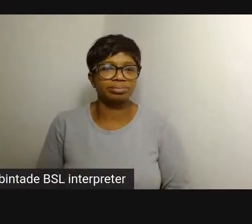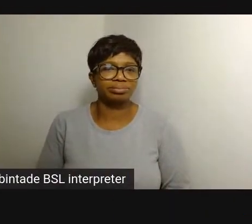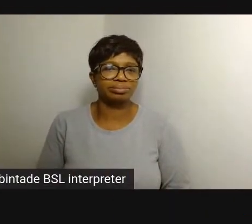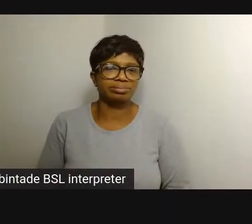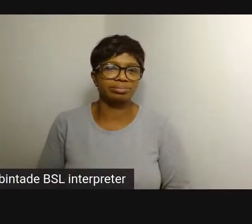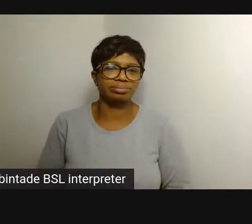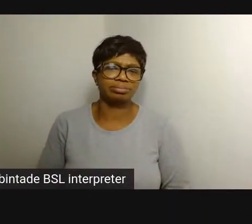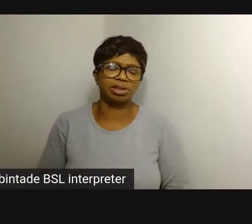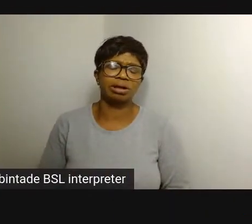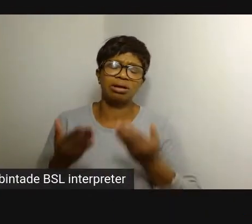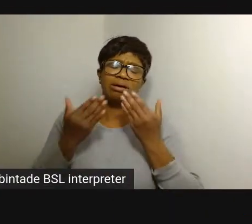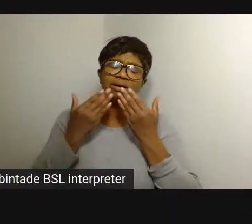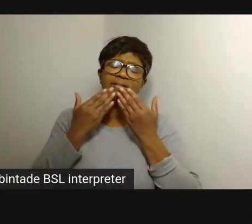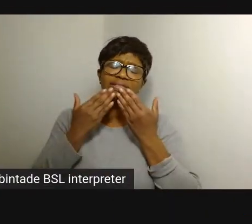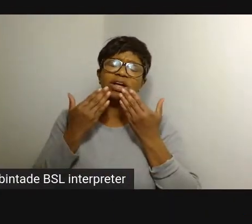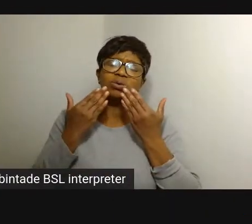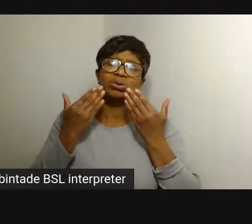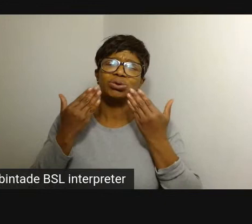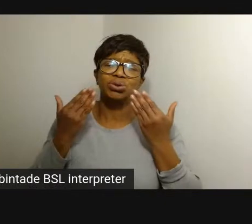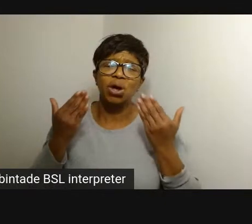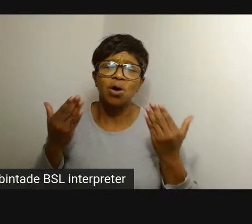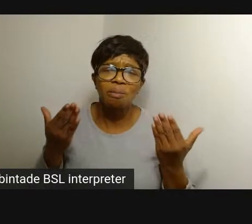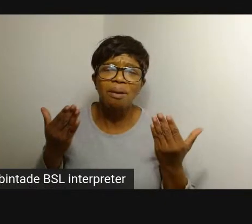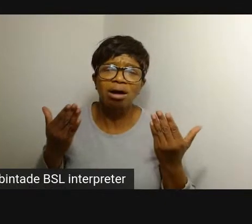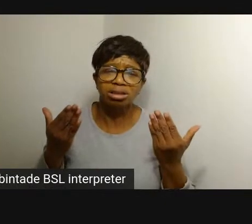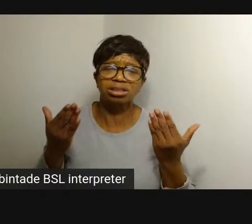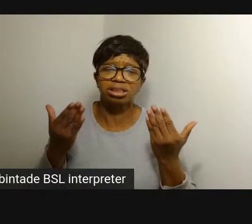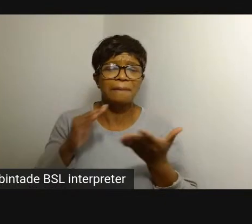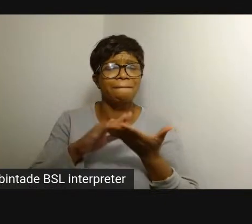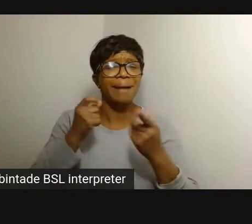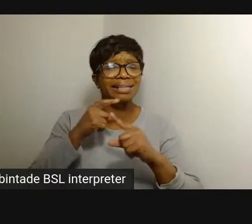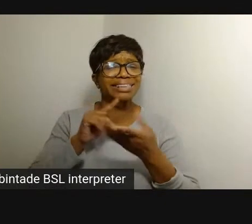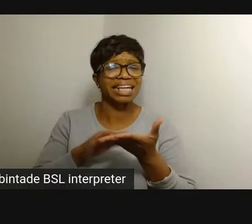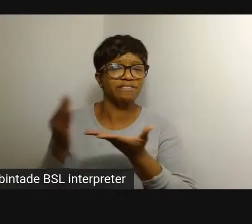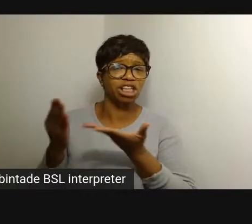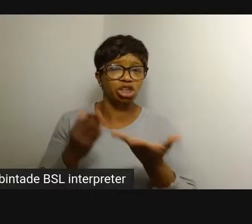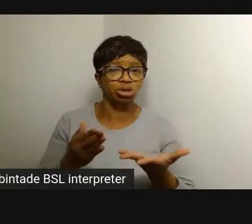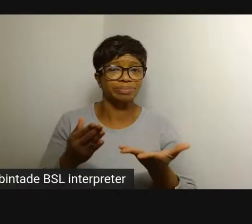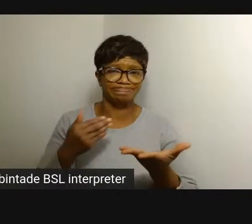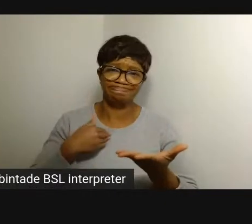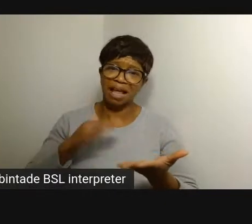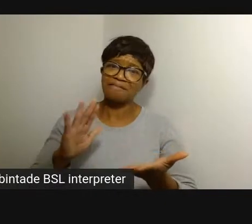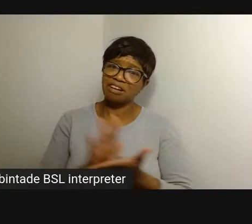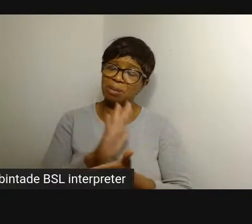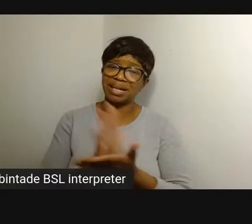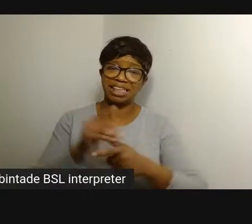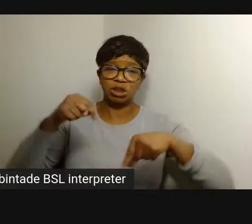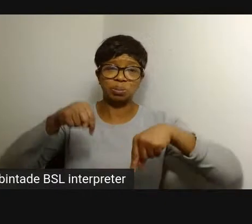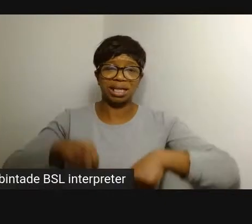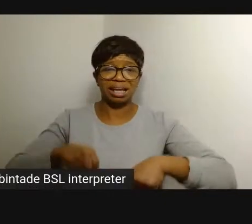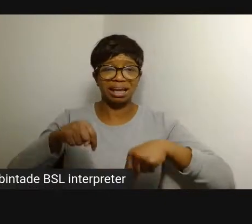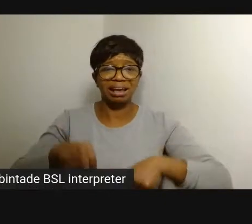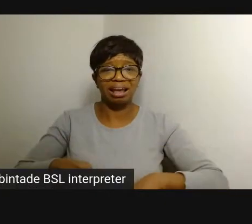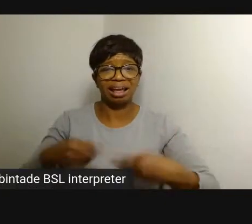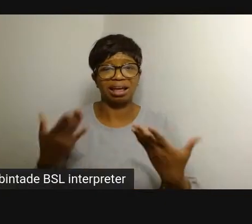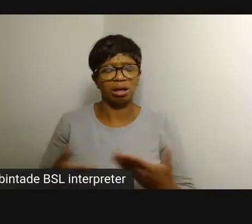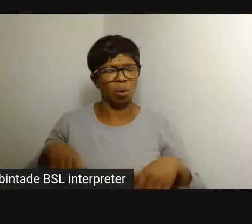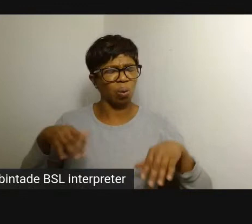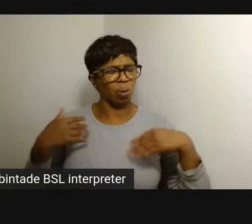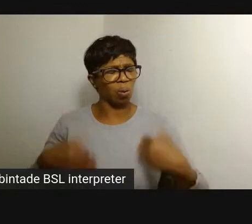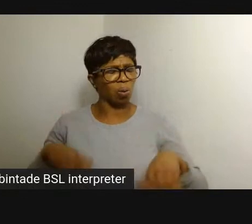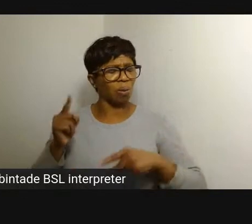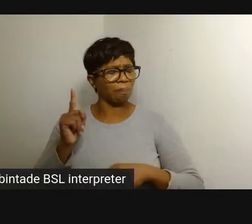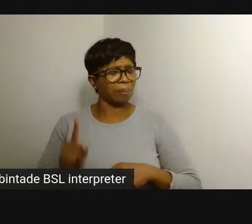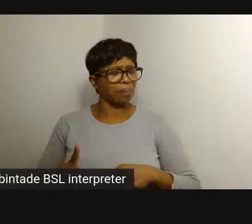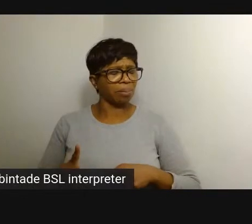Thank you so much, Maxine, for introducing me. I'm very pleased to be here among such incredible people